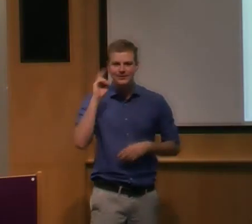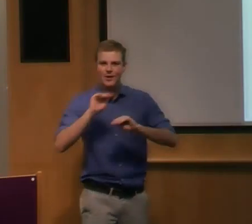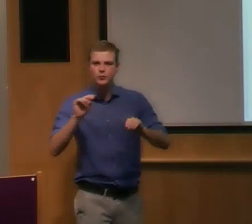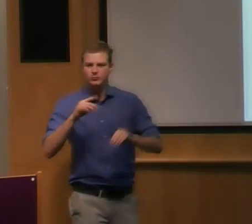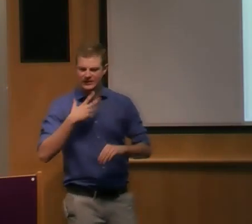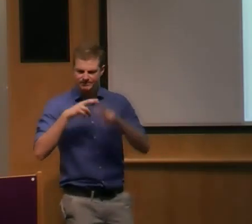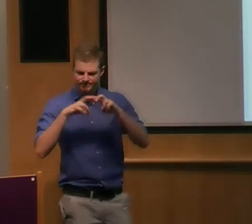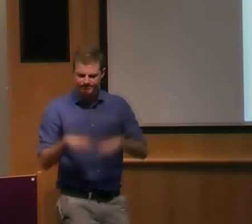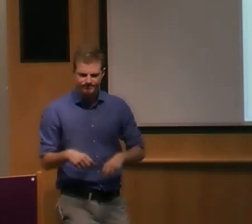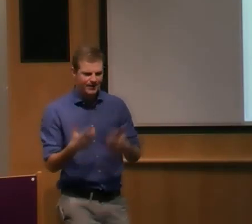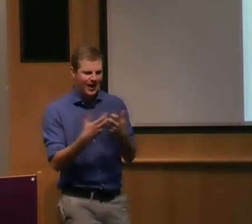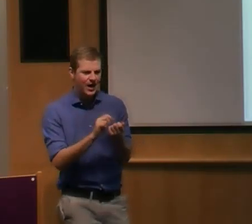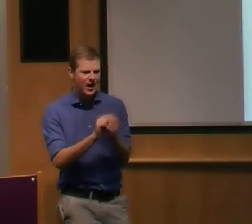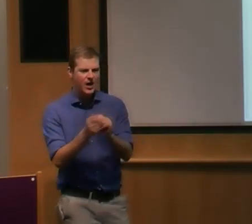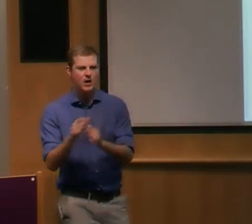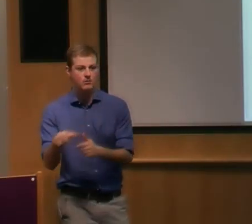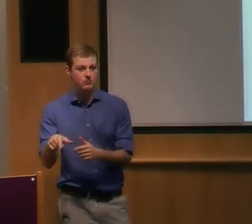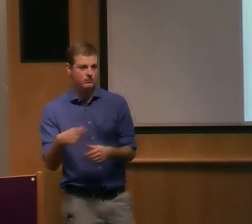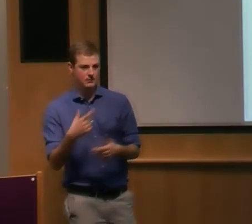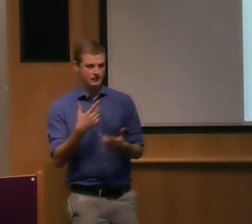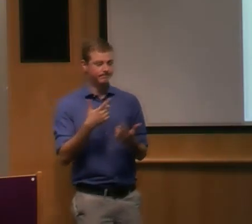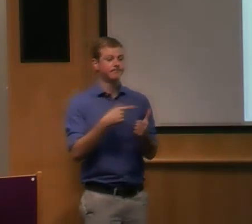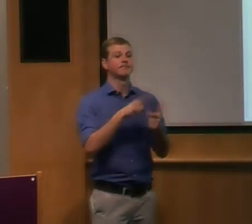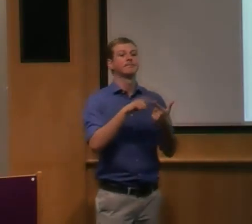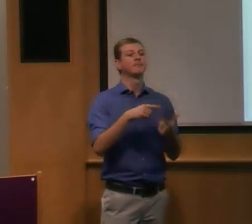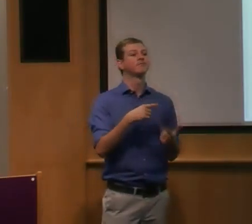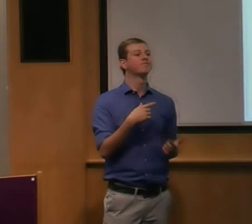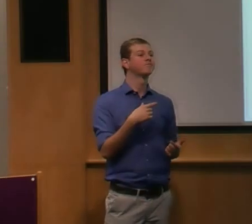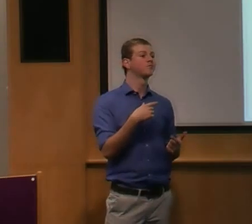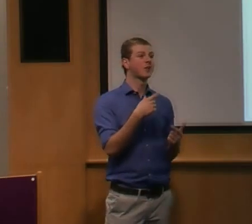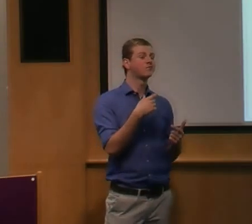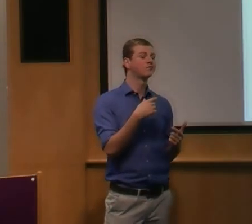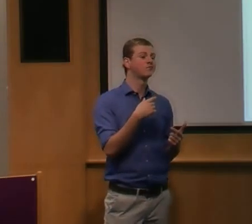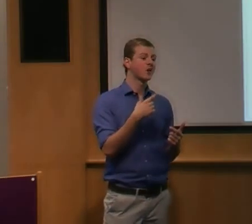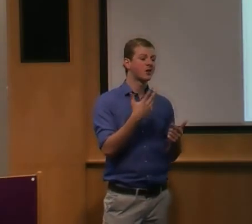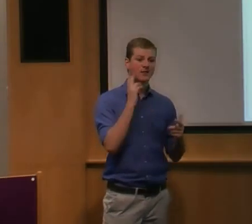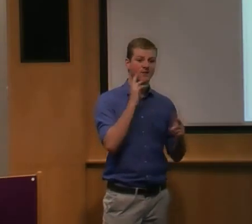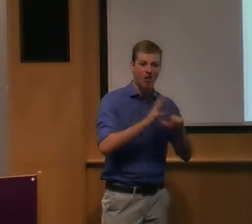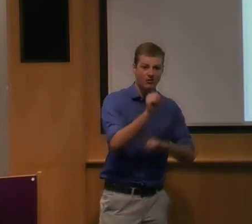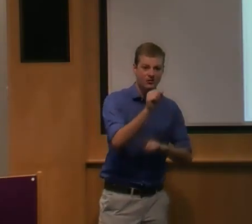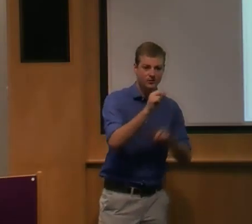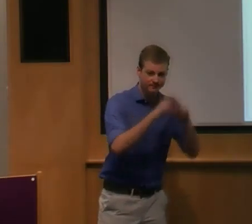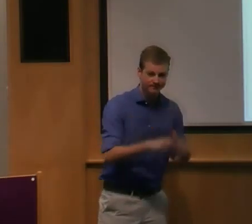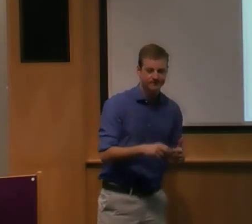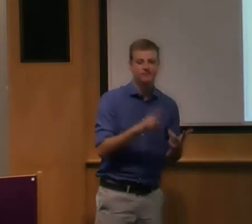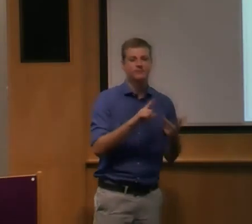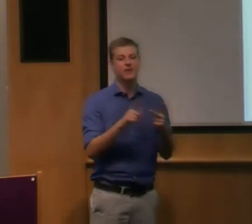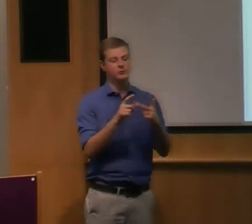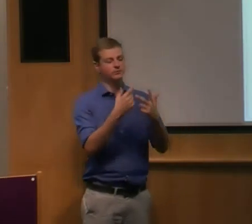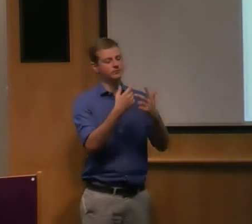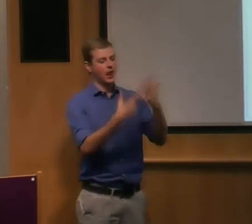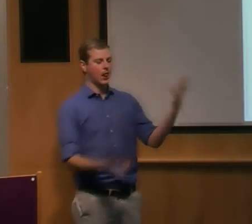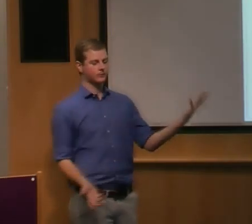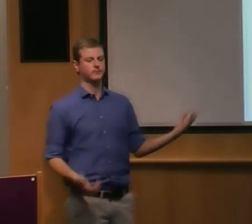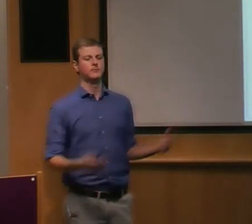deaf community, with deaf education. And from those findings, we can see how to implement and improve the educational settings for deaf